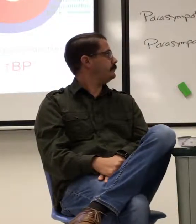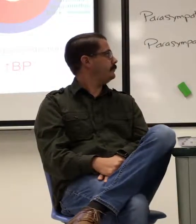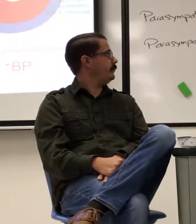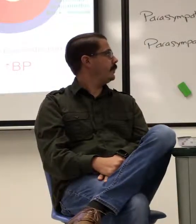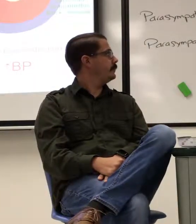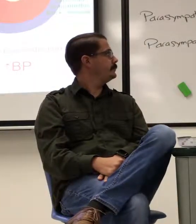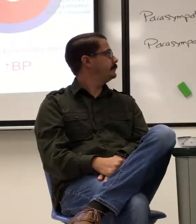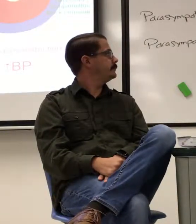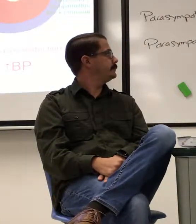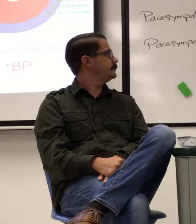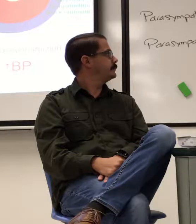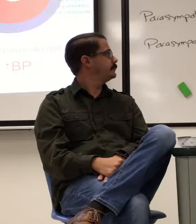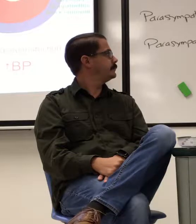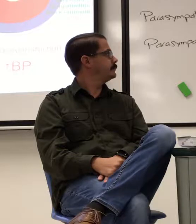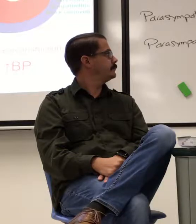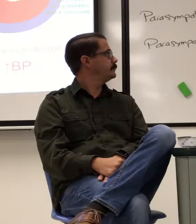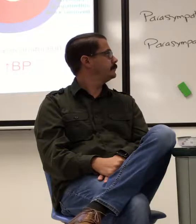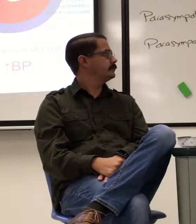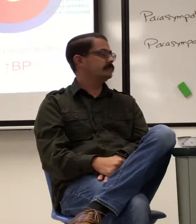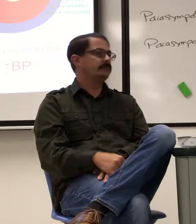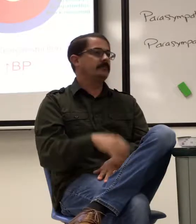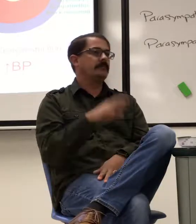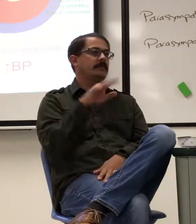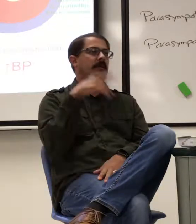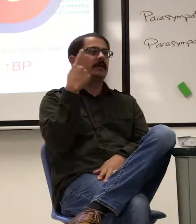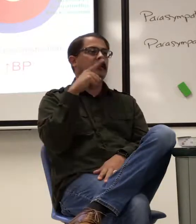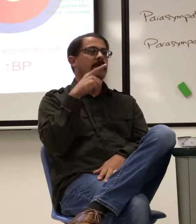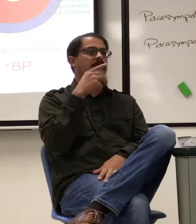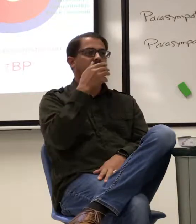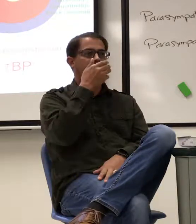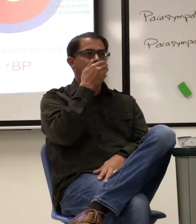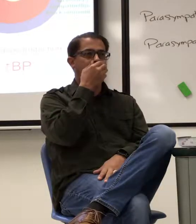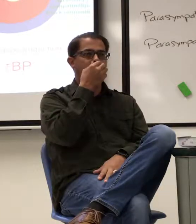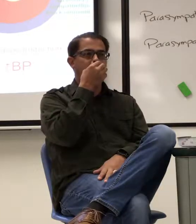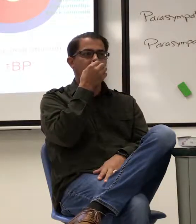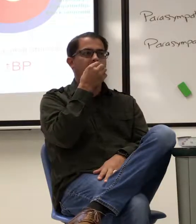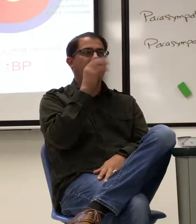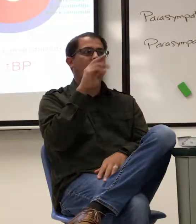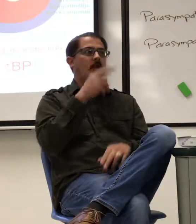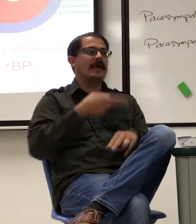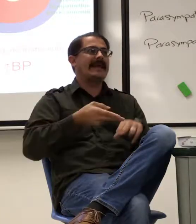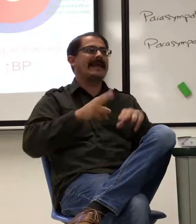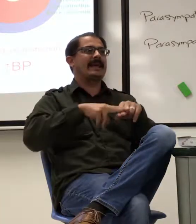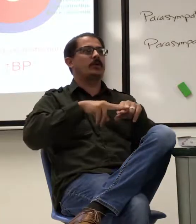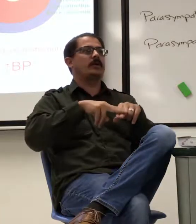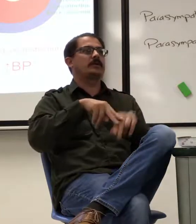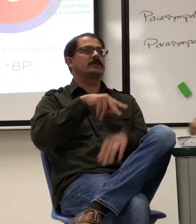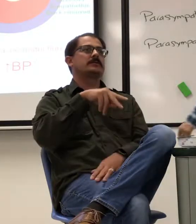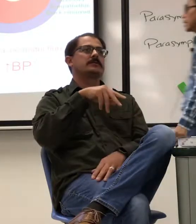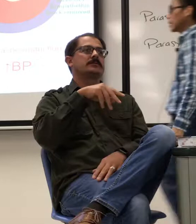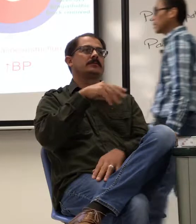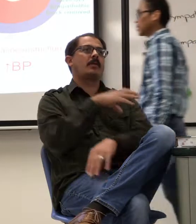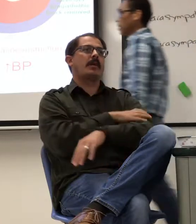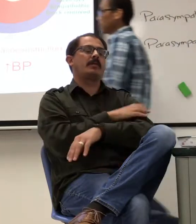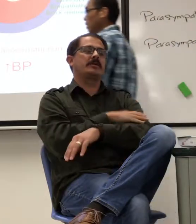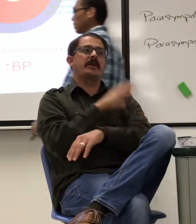VC. The effect is to increase blood pressure systemically. That's usually what you observe. This is a